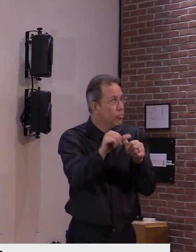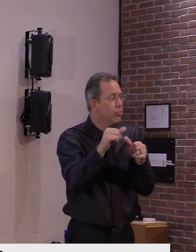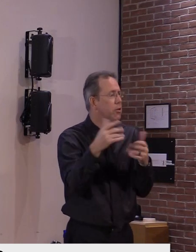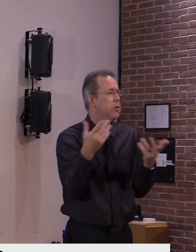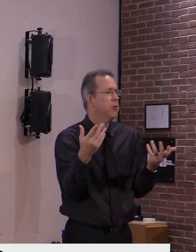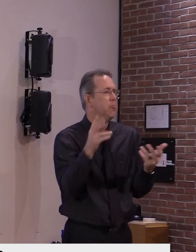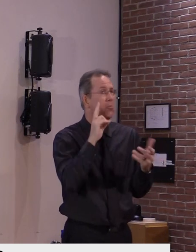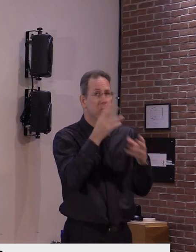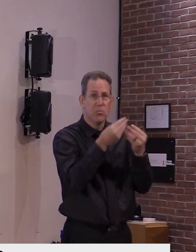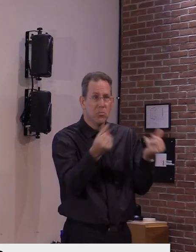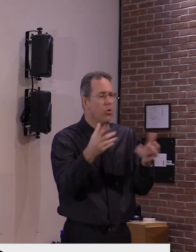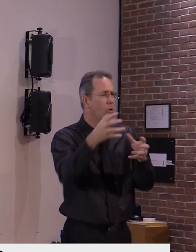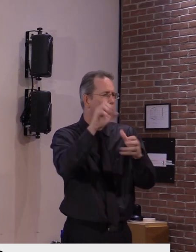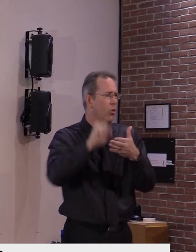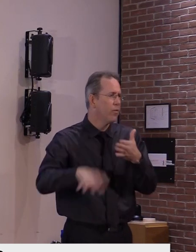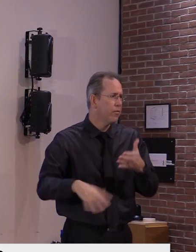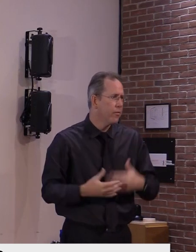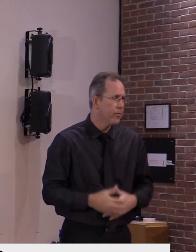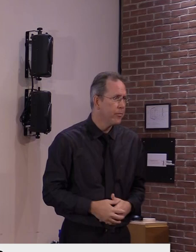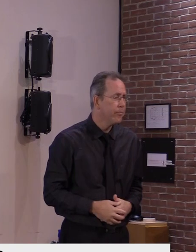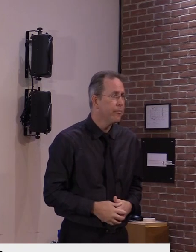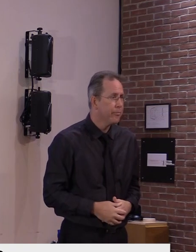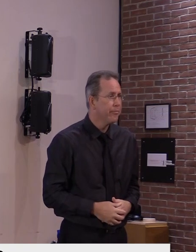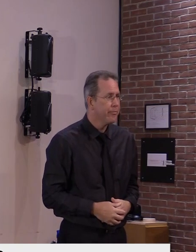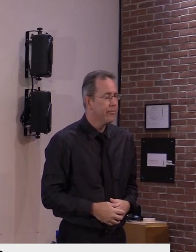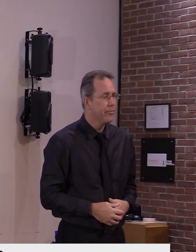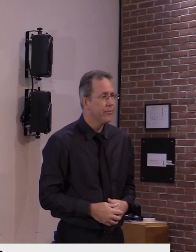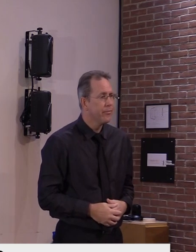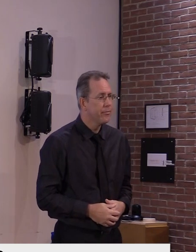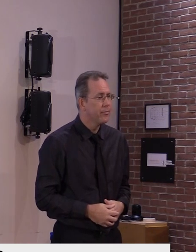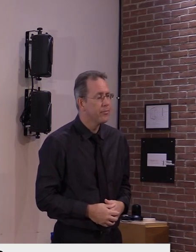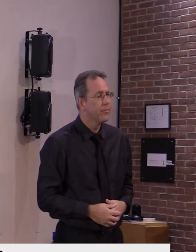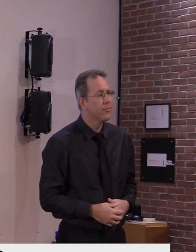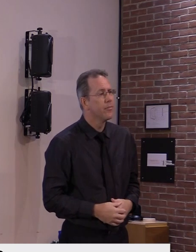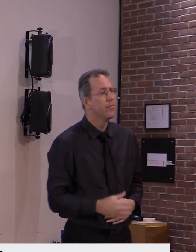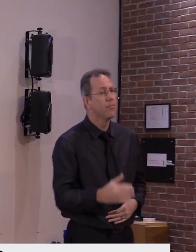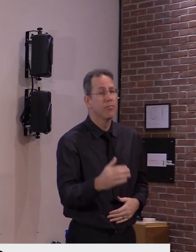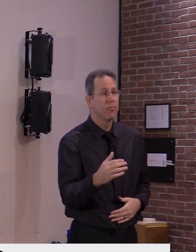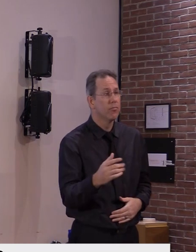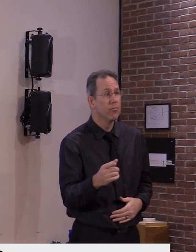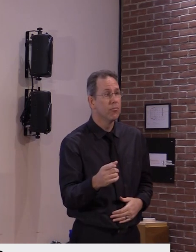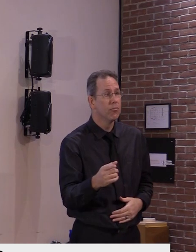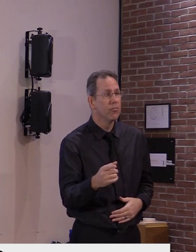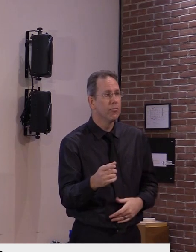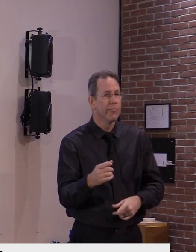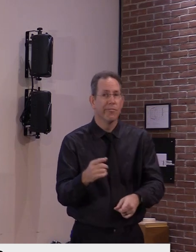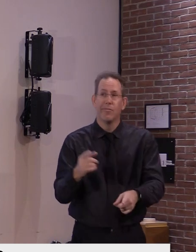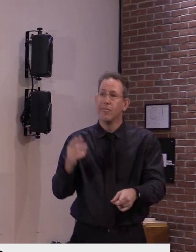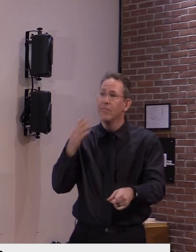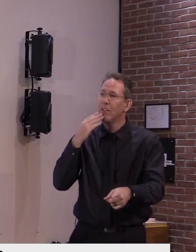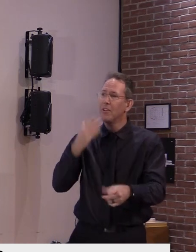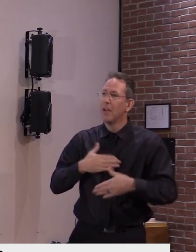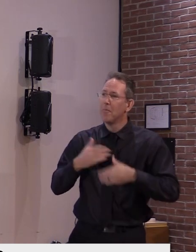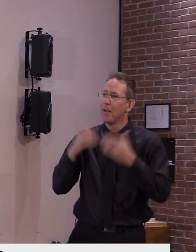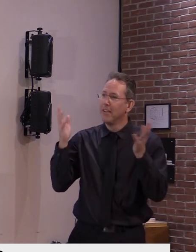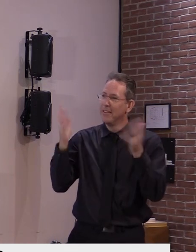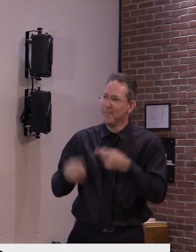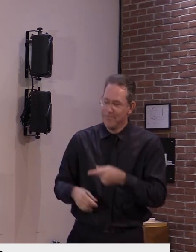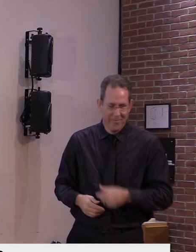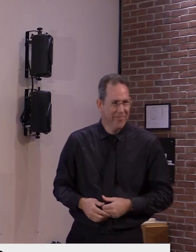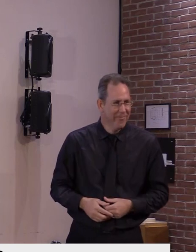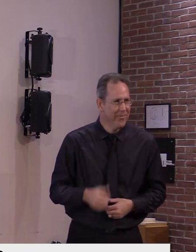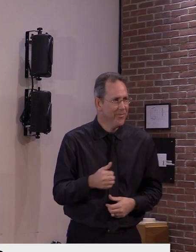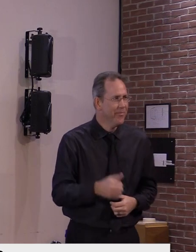electronic signs. All right, we're gonna move to Wilson. Thank you, Governor, happy holidays. Yeah, thank you, Greg. Wilson of the Associated Press.